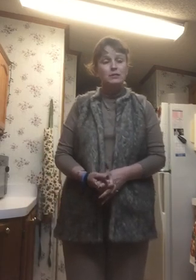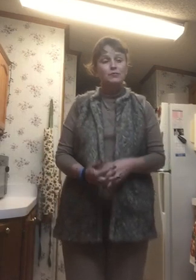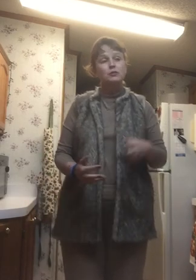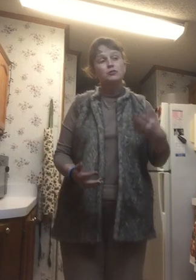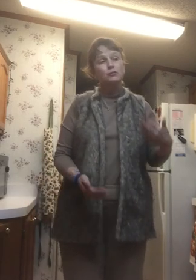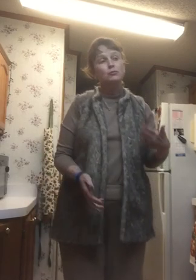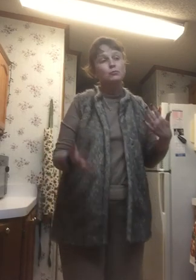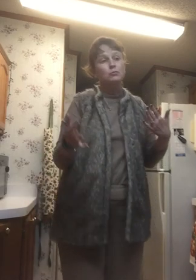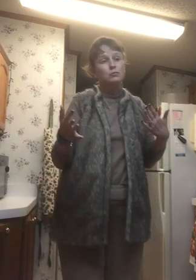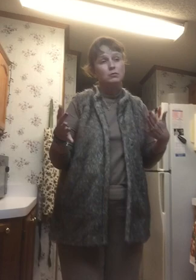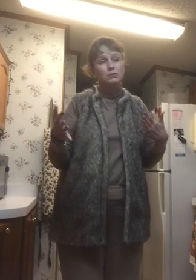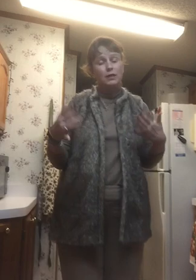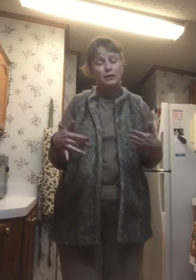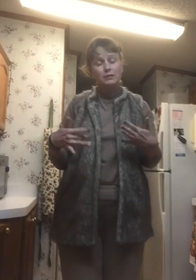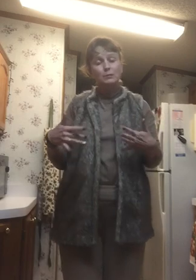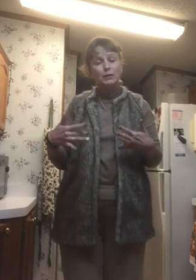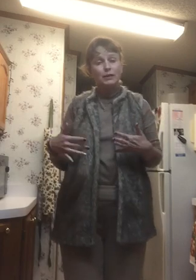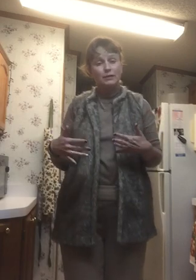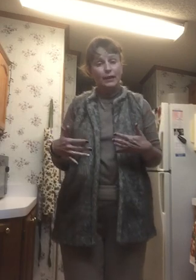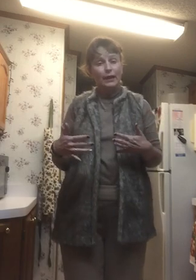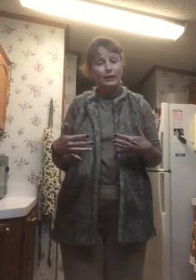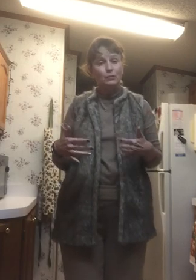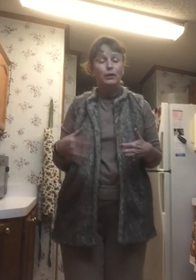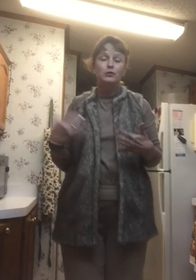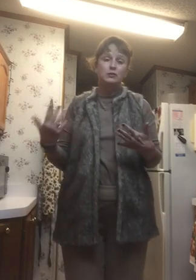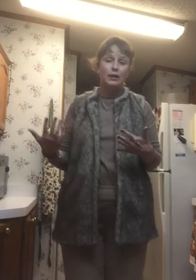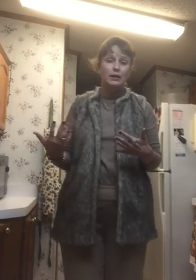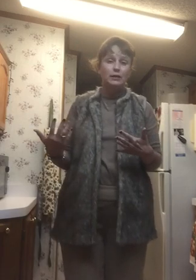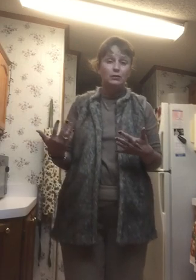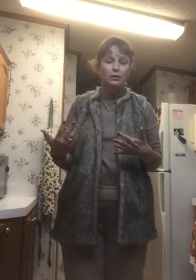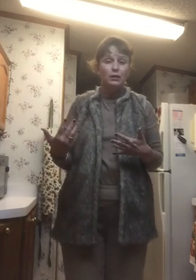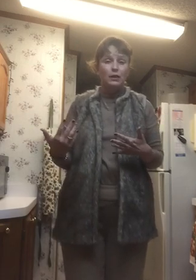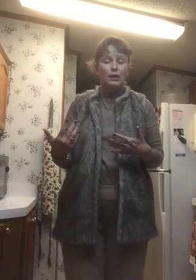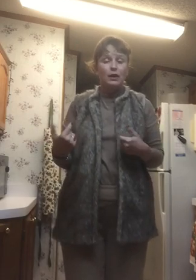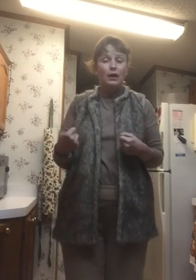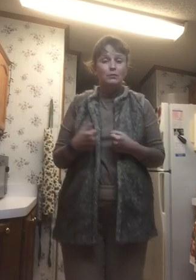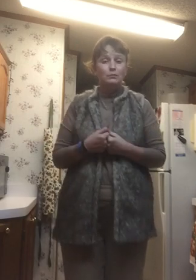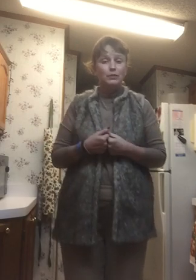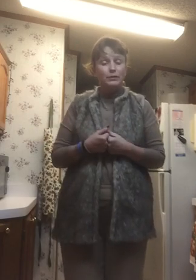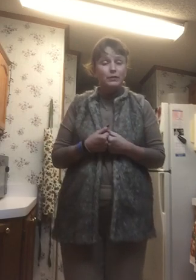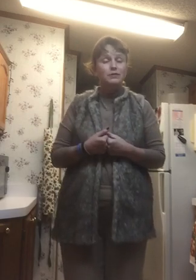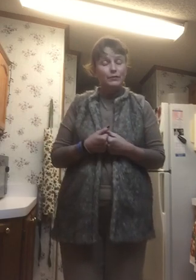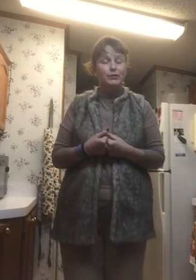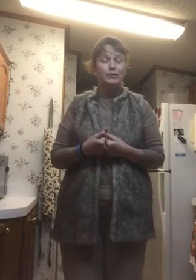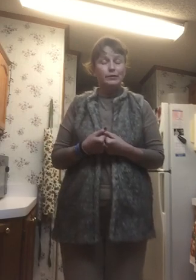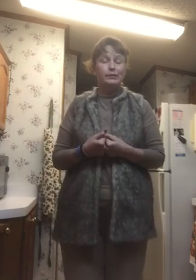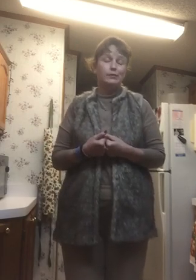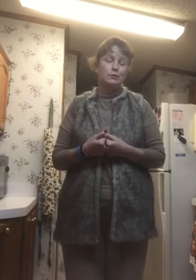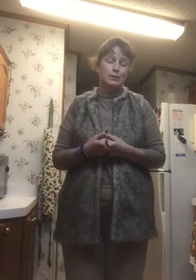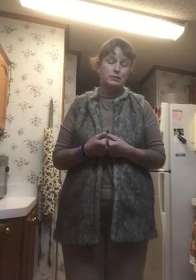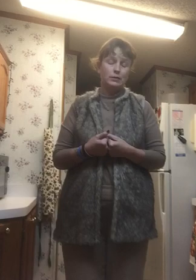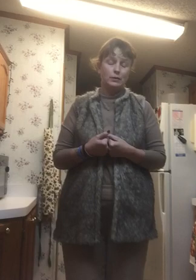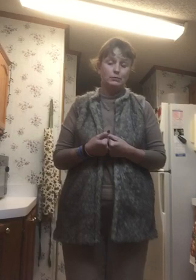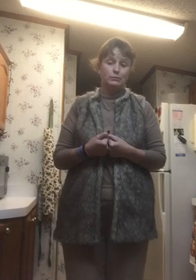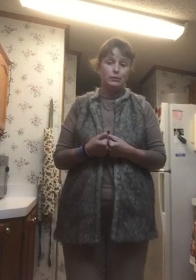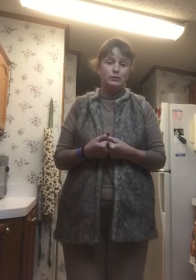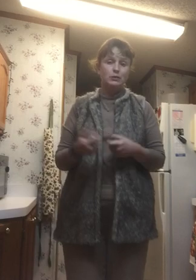if you do something like that while you're signing, then they're definitely going to know you messed up. It's going to